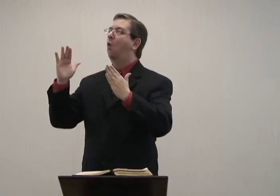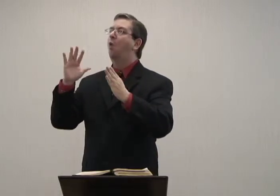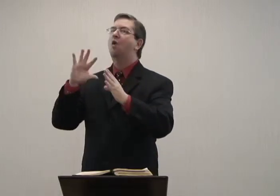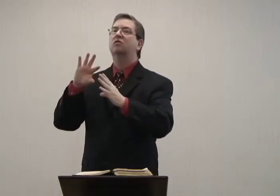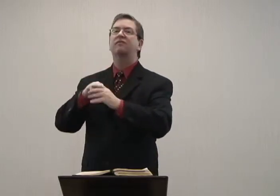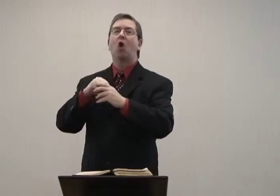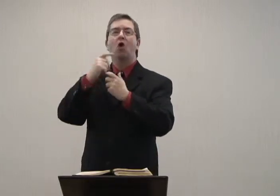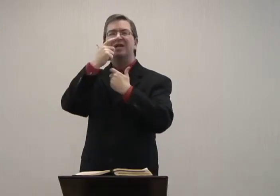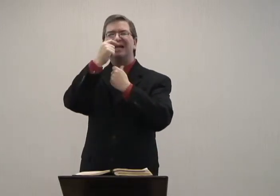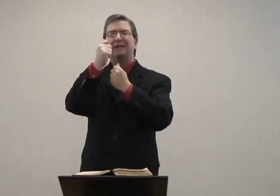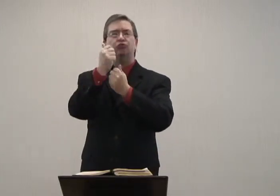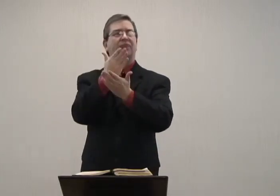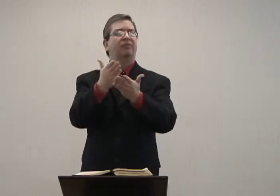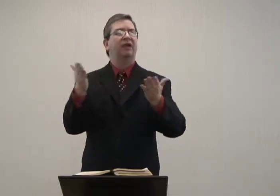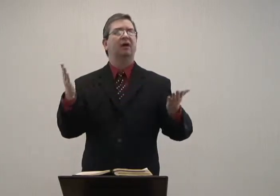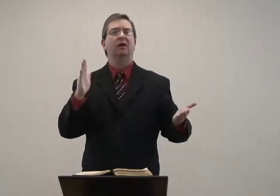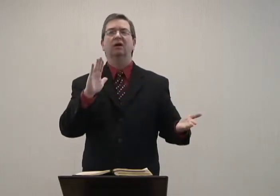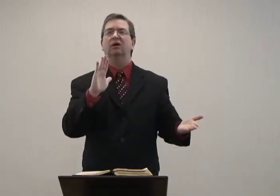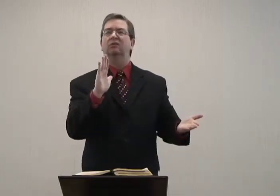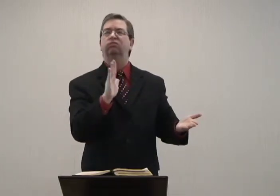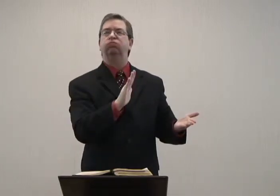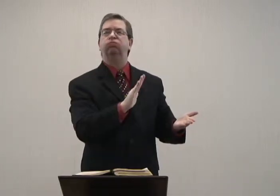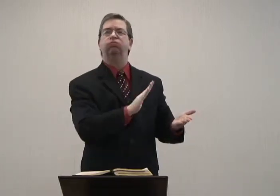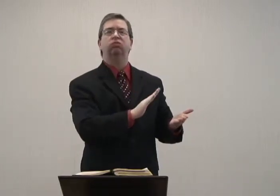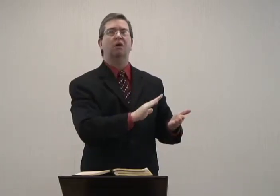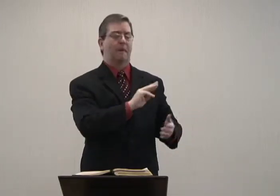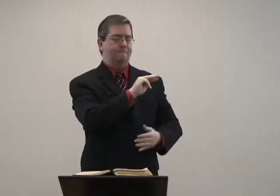less and less focused in God